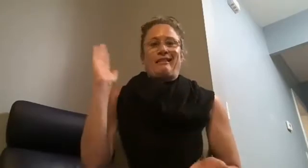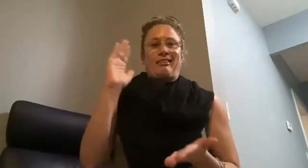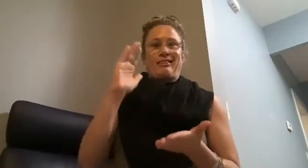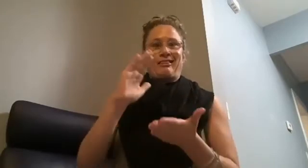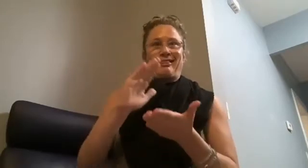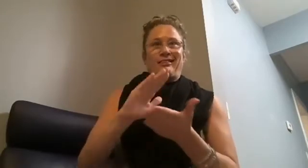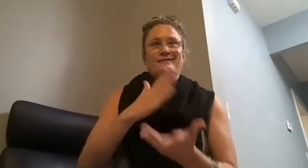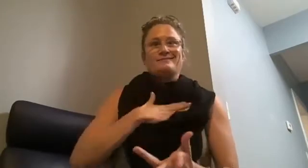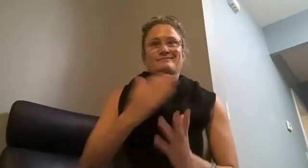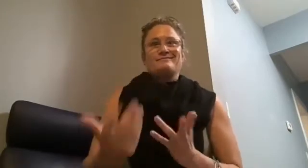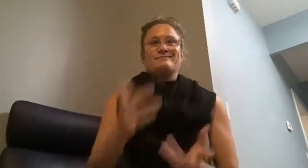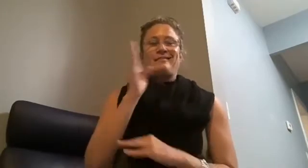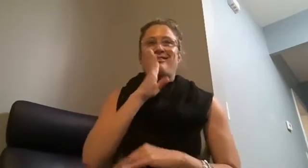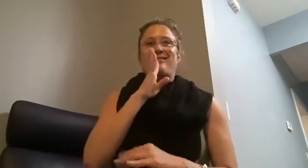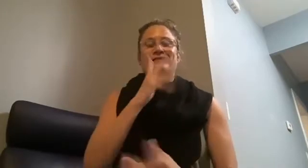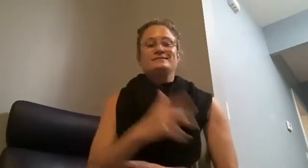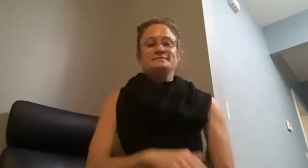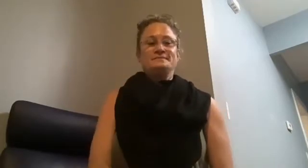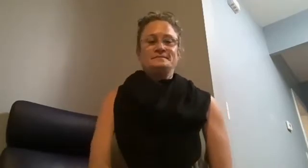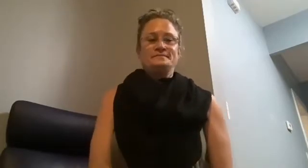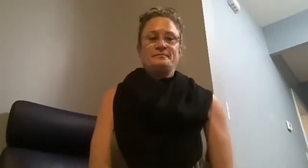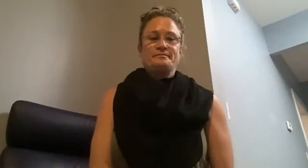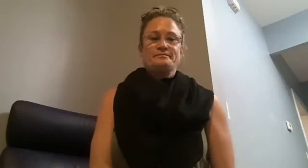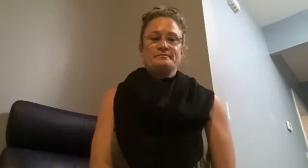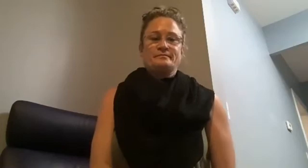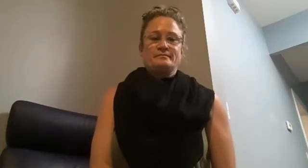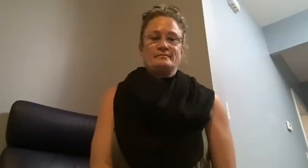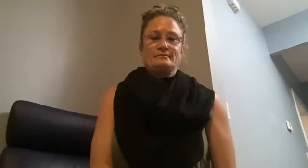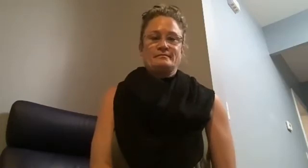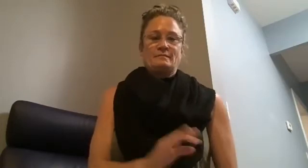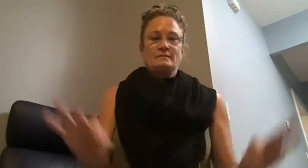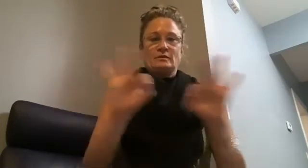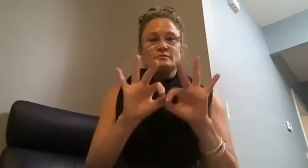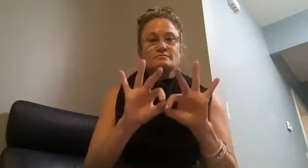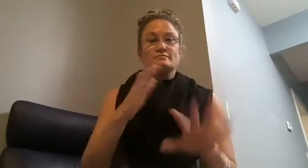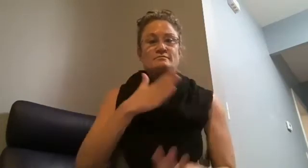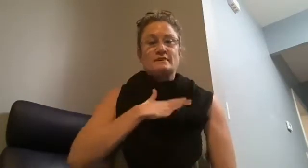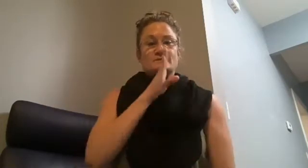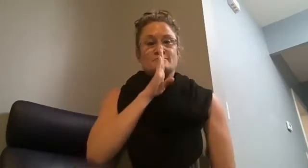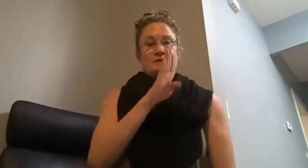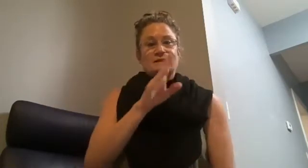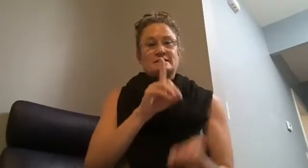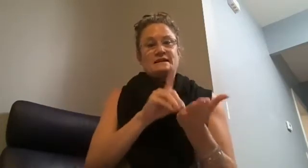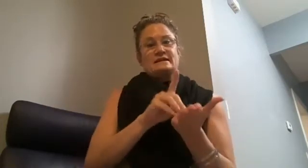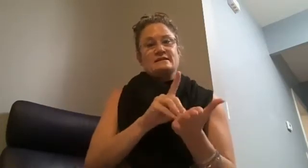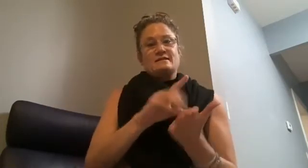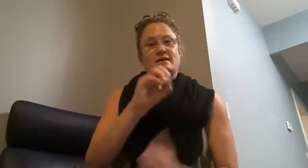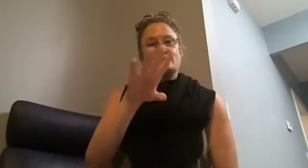on. But just to give you the vital signs, my sobriety date is October 22nd, 1995. Like I said, I'll be